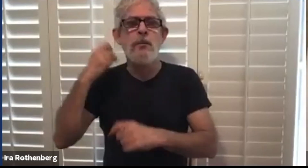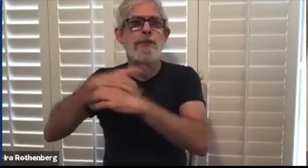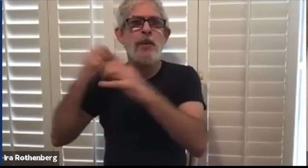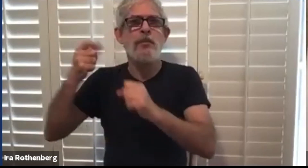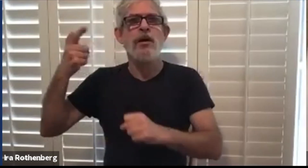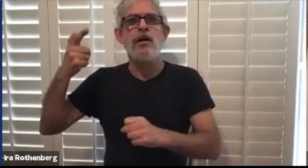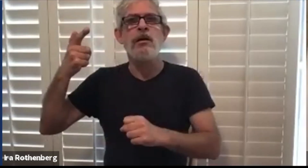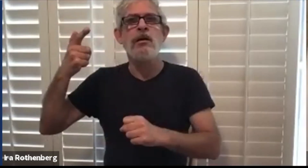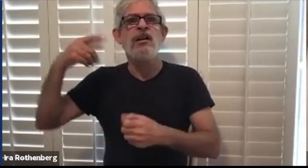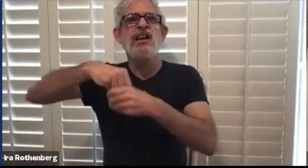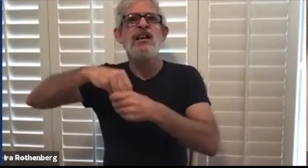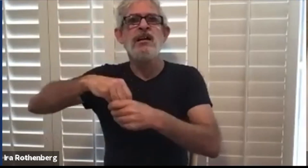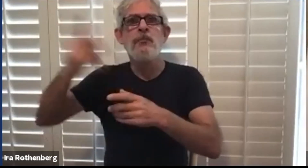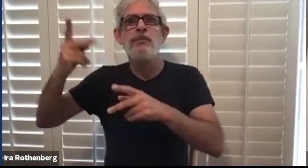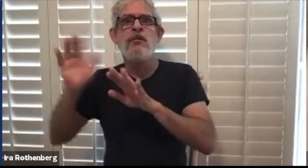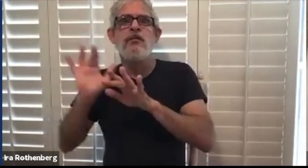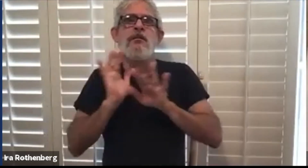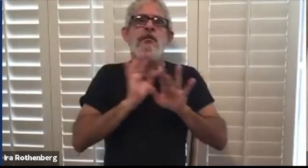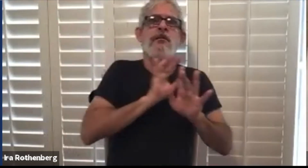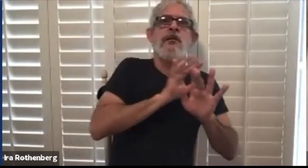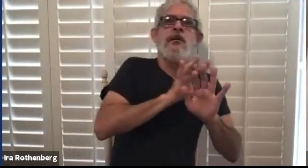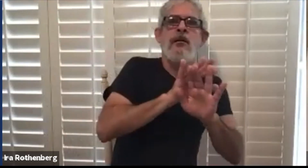One day she heard an explosion in people.